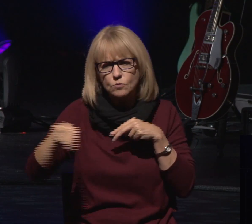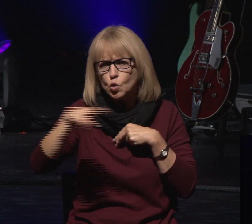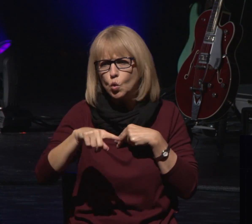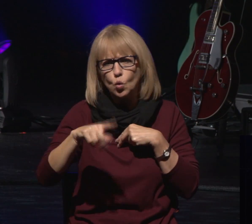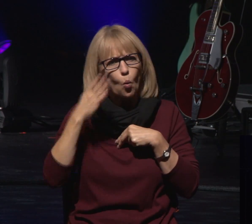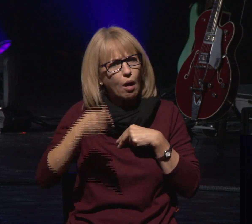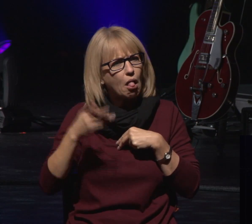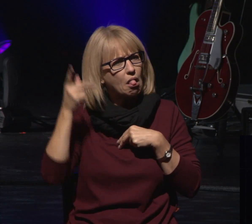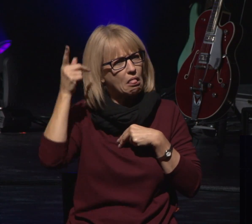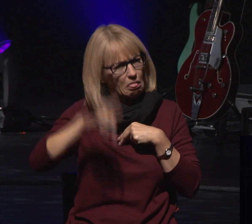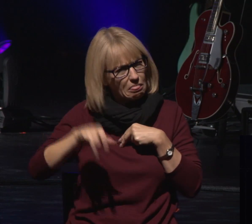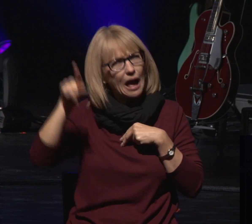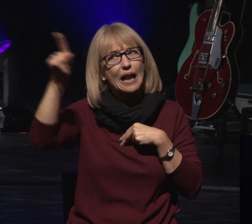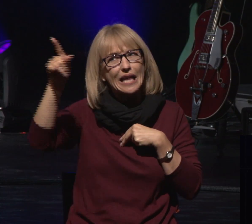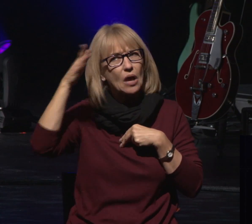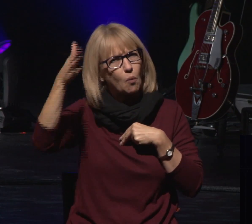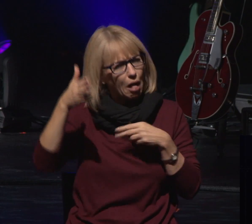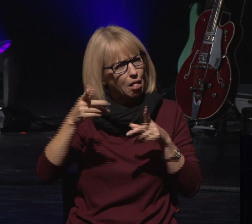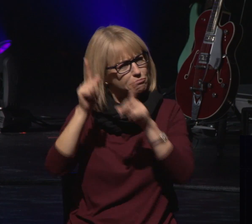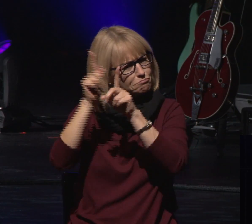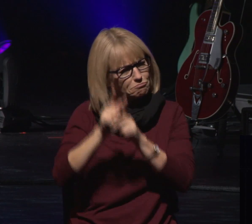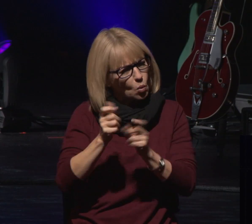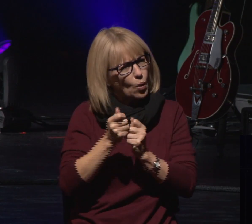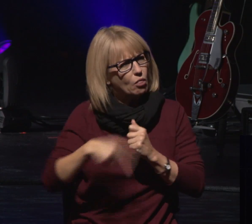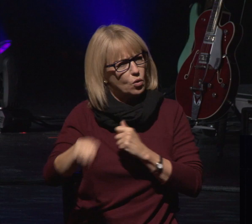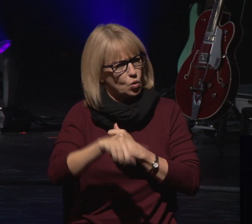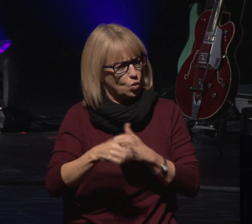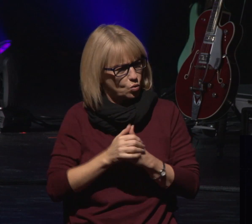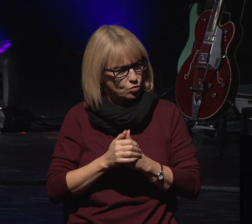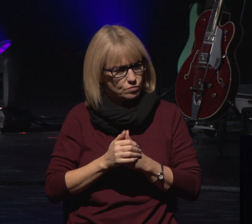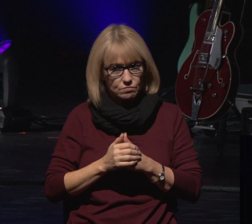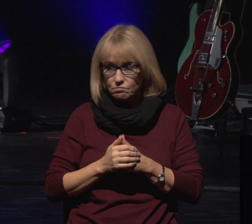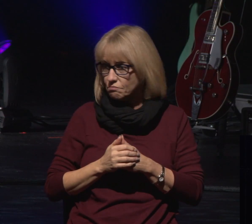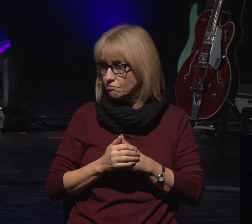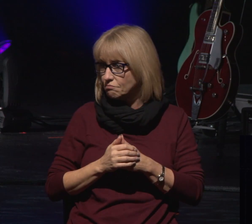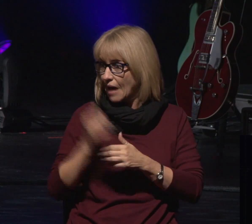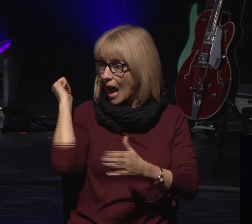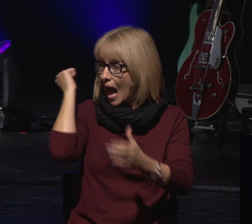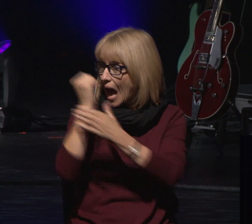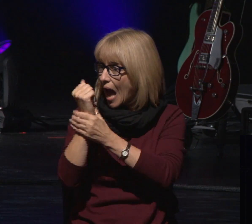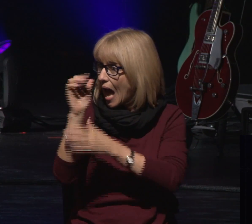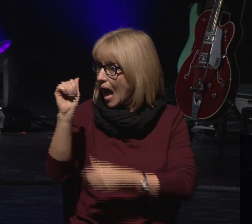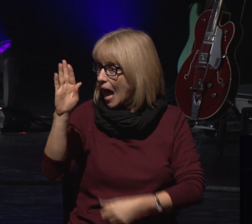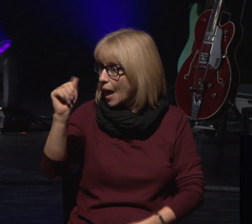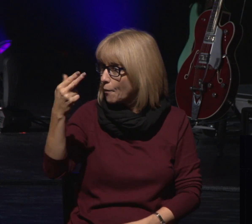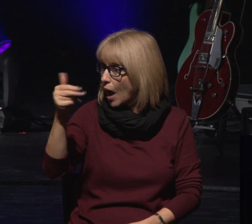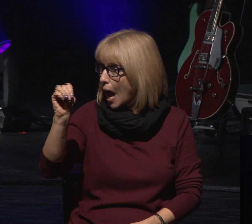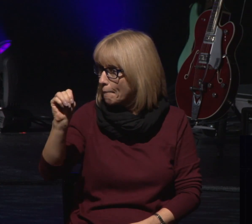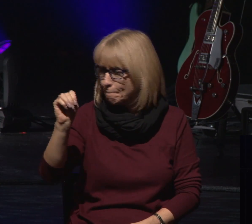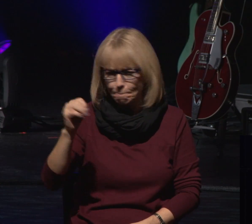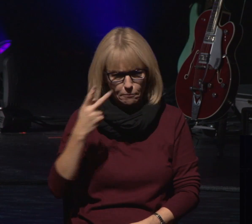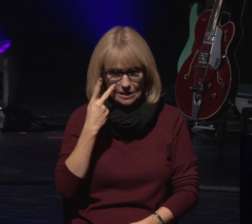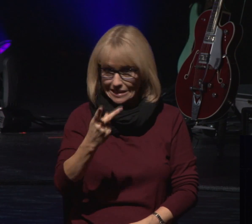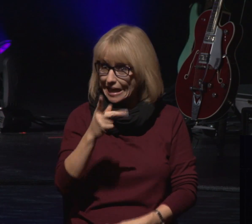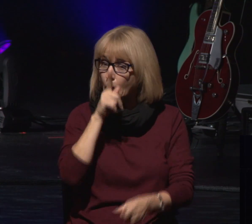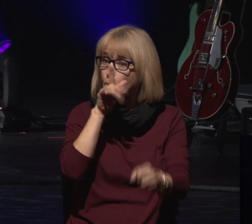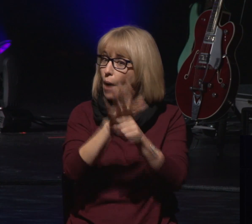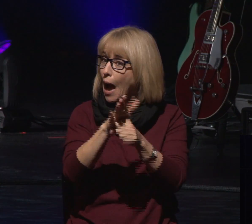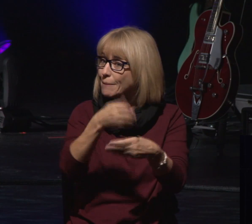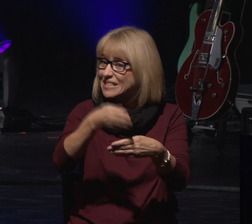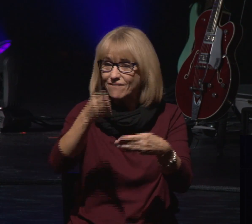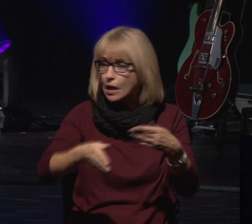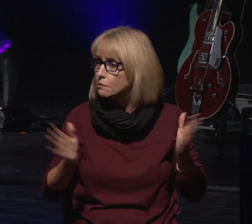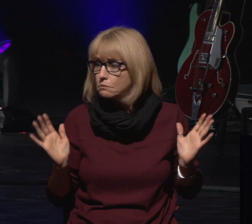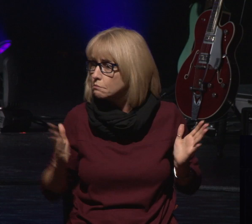and not become this bitter person. Abraham was given a promise. He didn't see the promise fulfilled. Isaac was given the